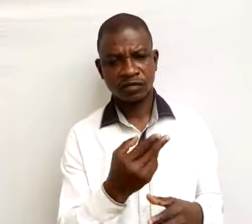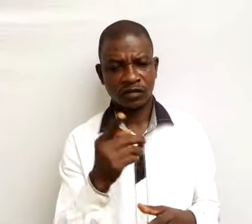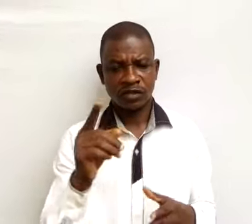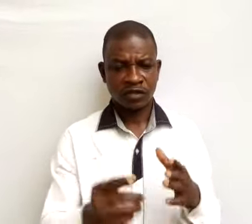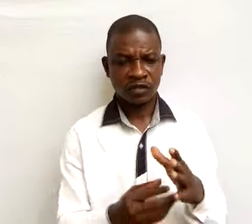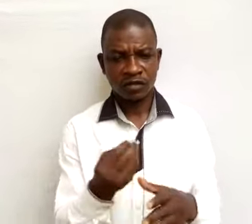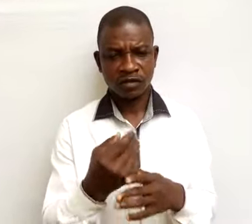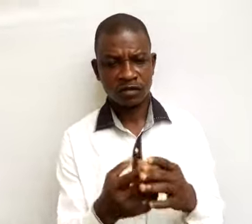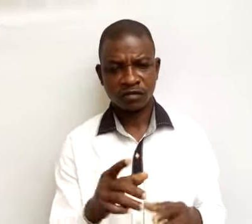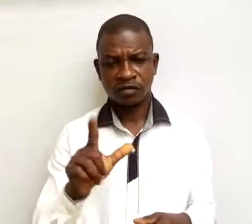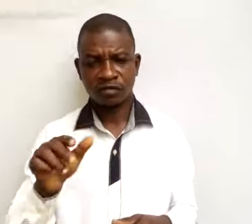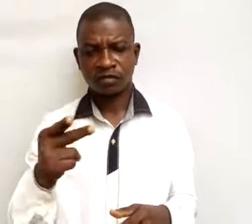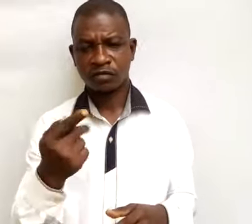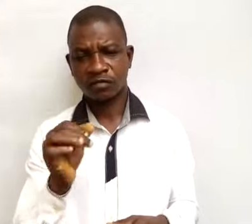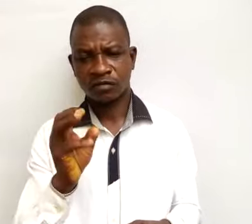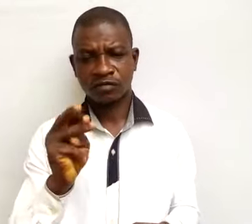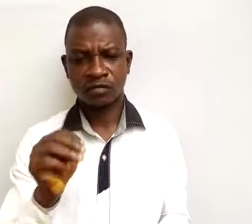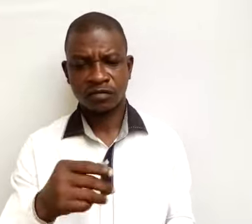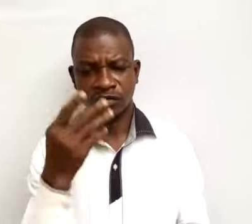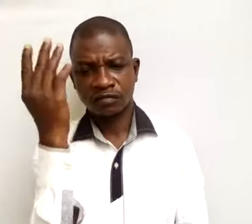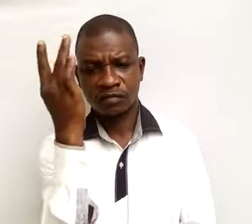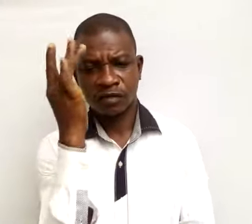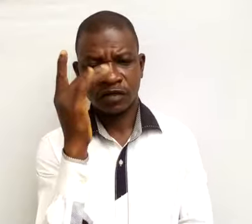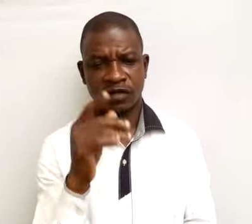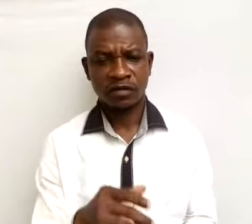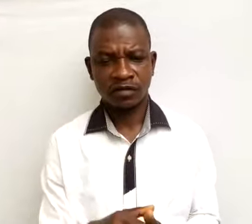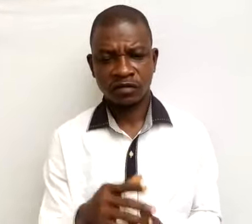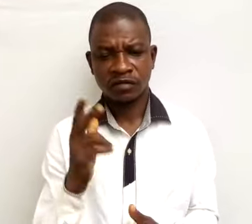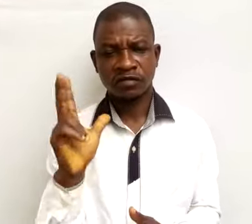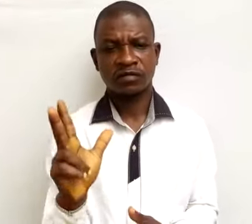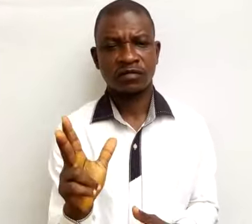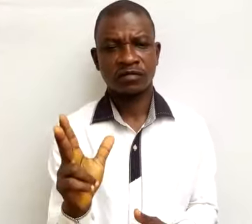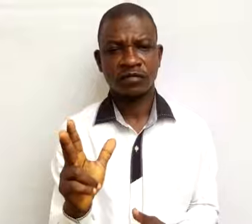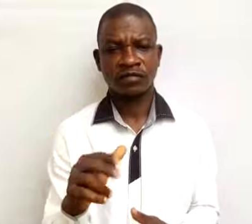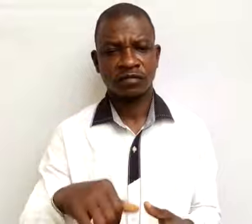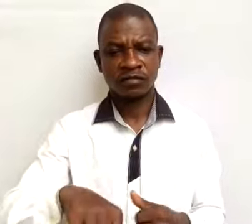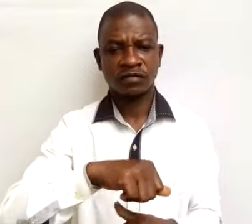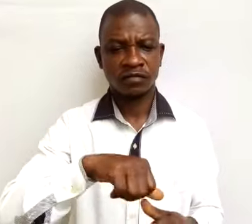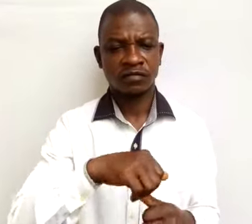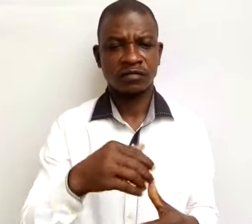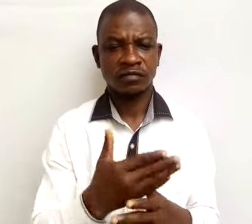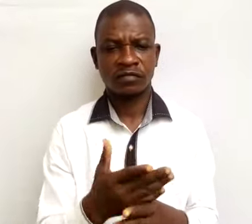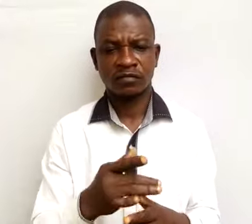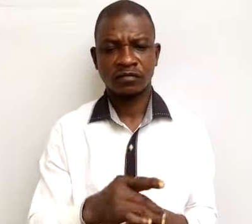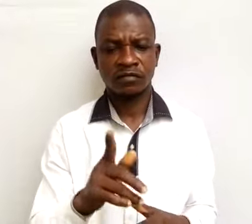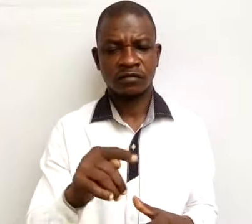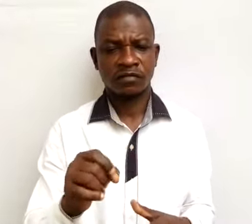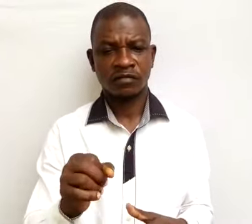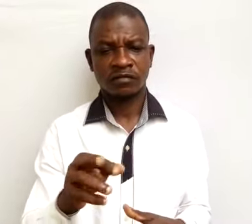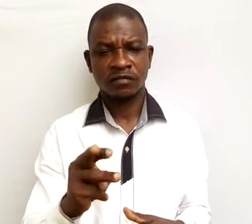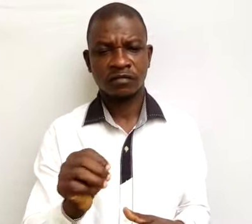of leguminous plants. 3. Association between termites and the